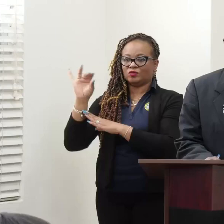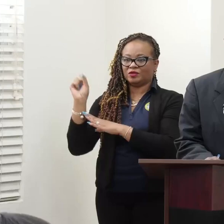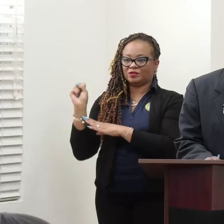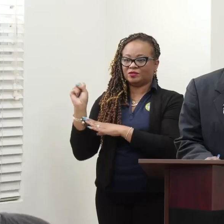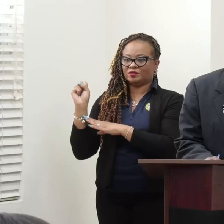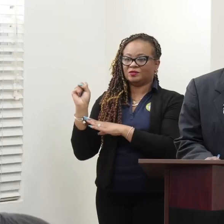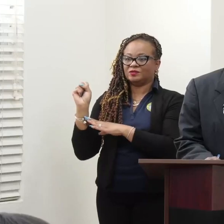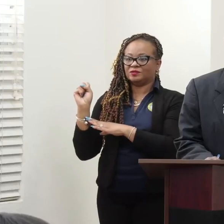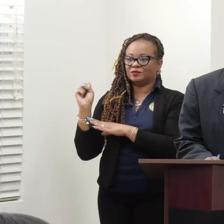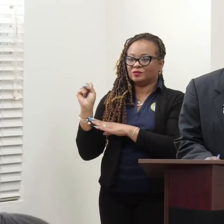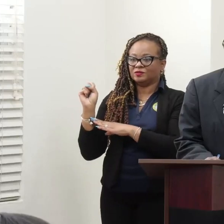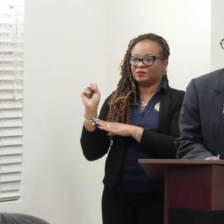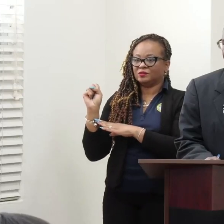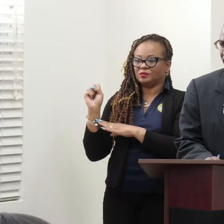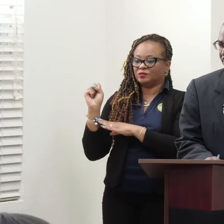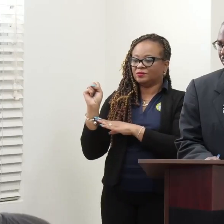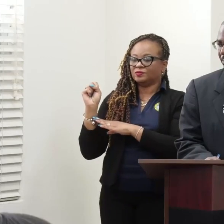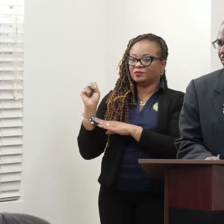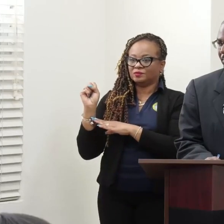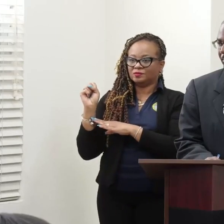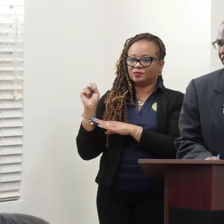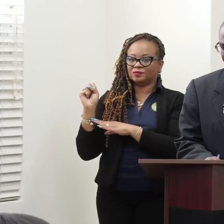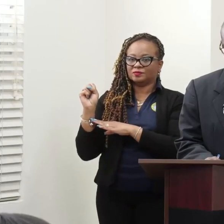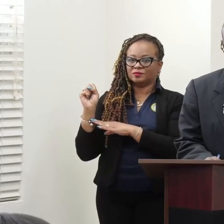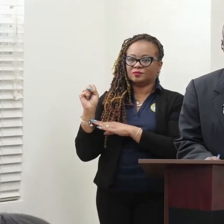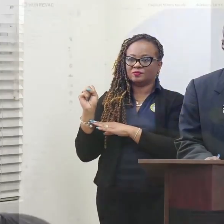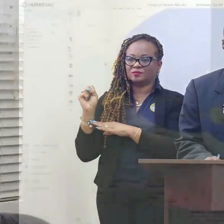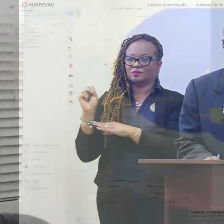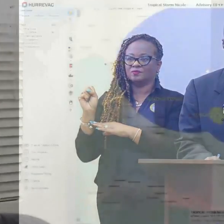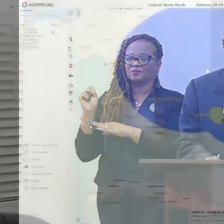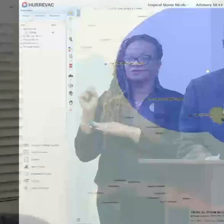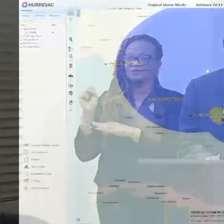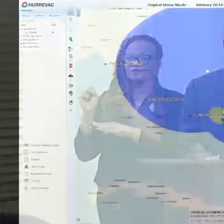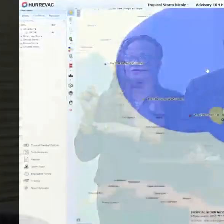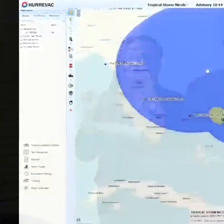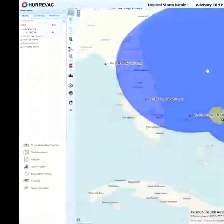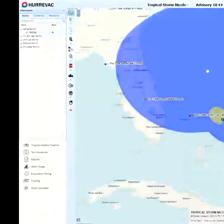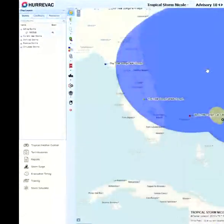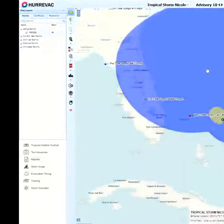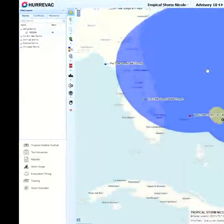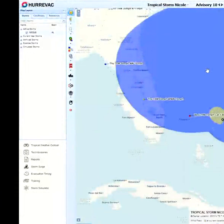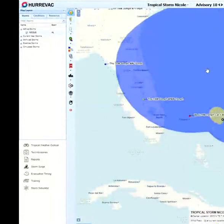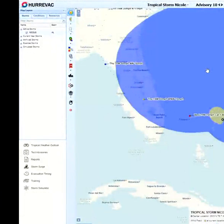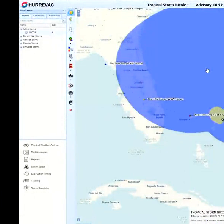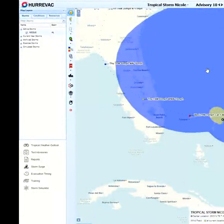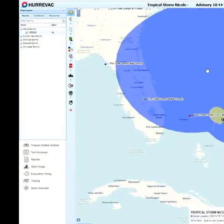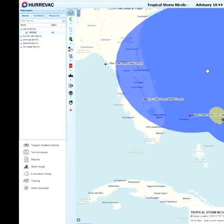a été tout près Abaco avec New Providence avec Eleuthera.